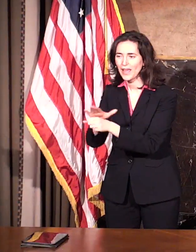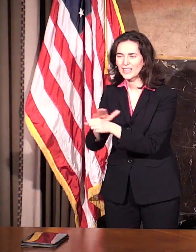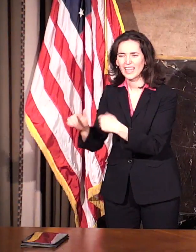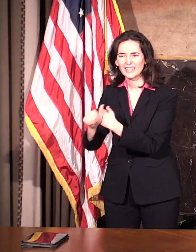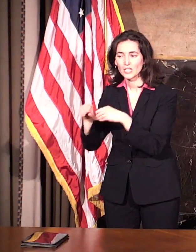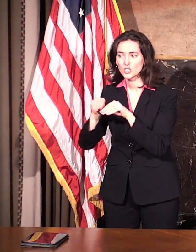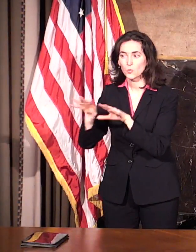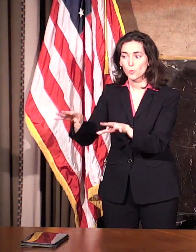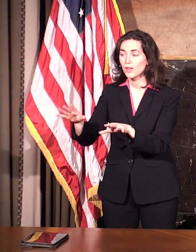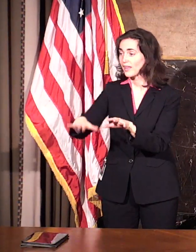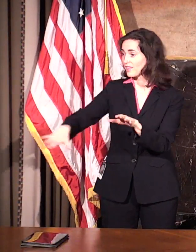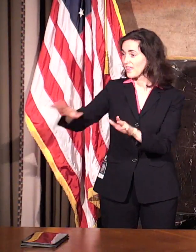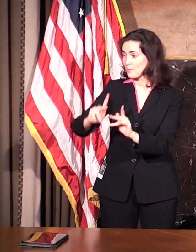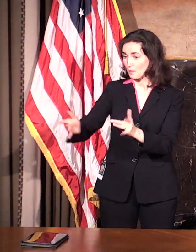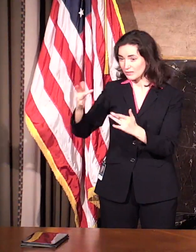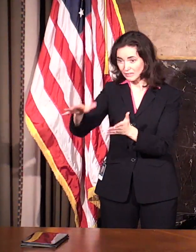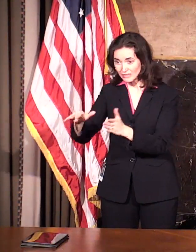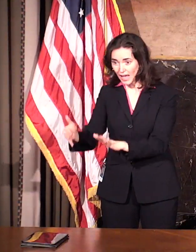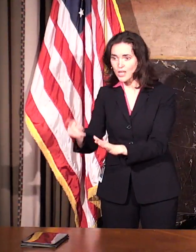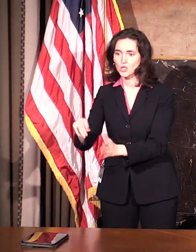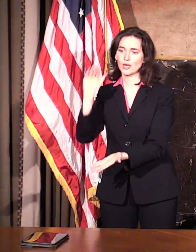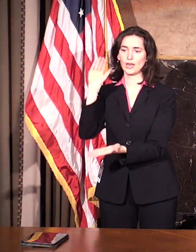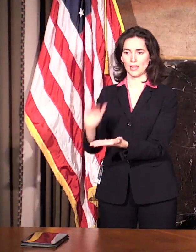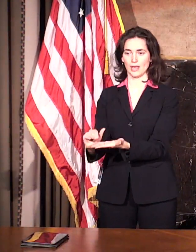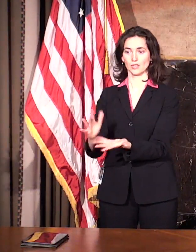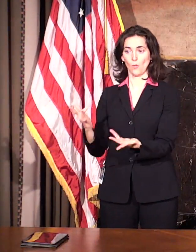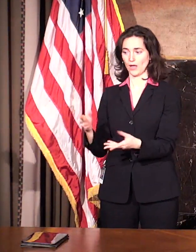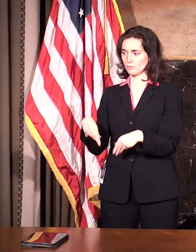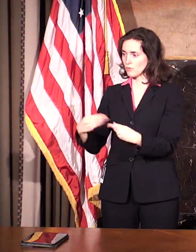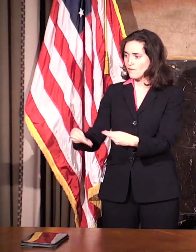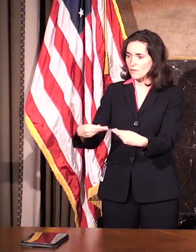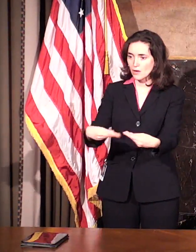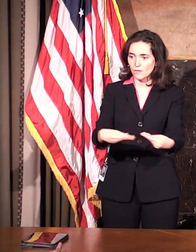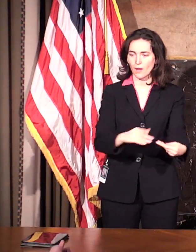expect to see fatalities go down considerably because we've made so much progress in that.